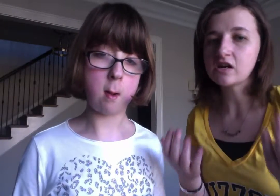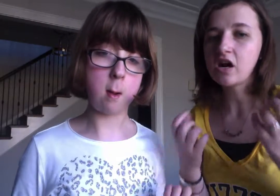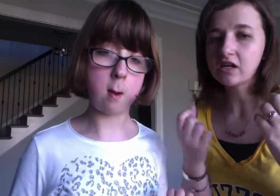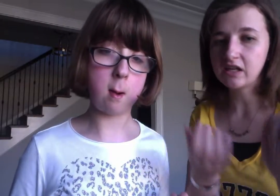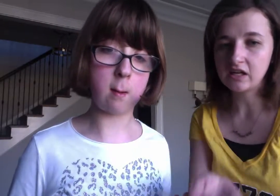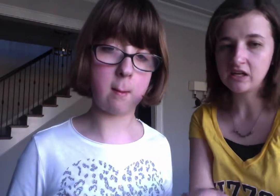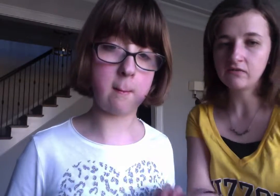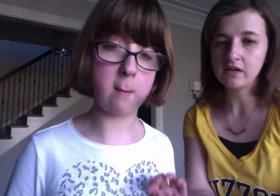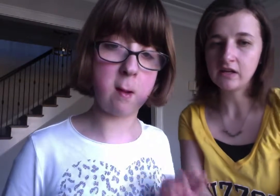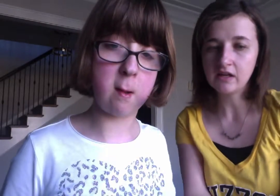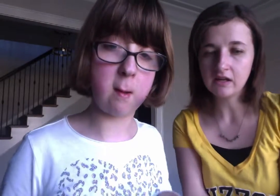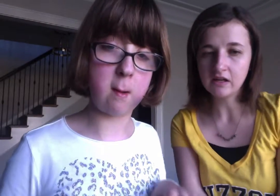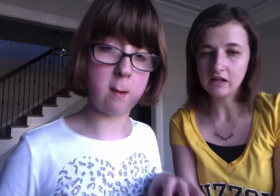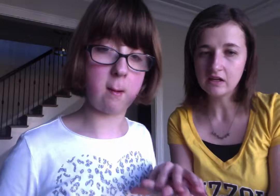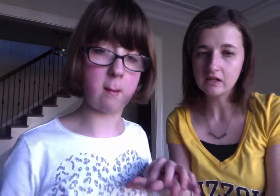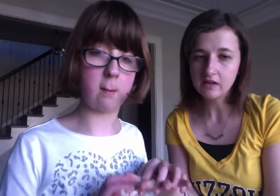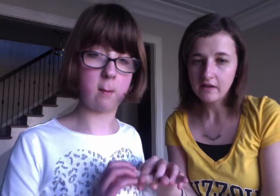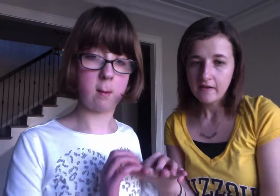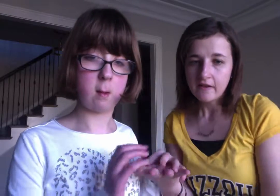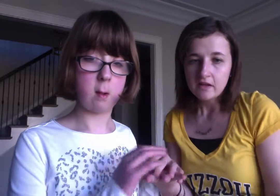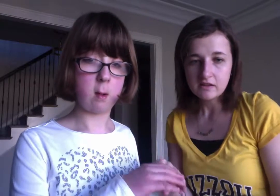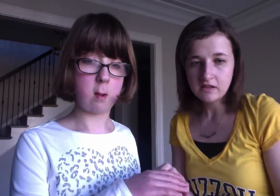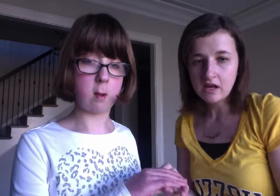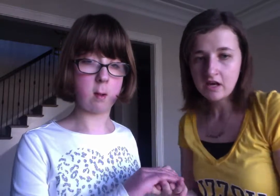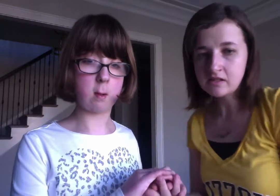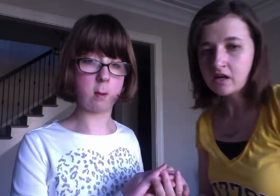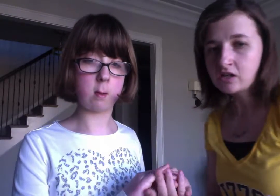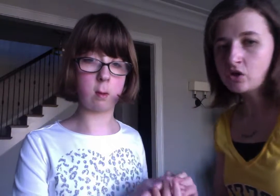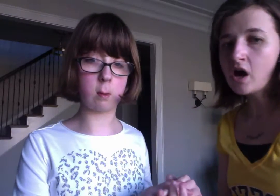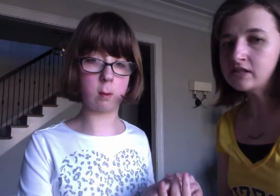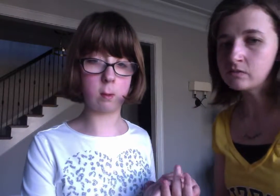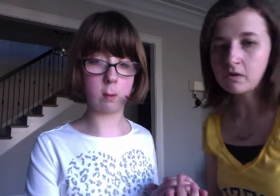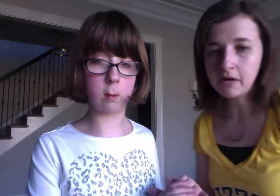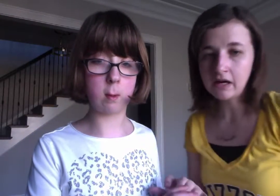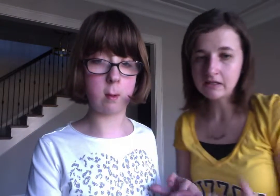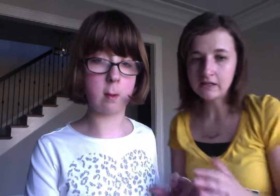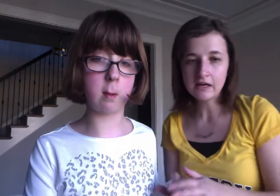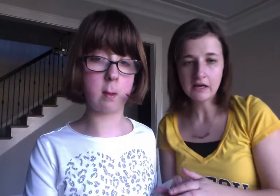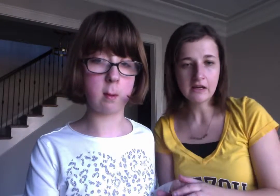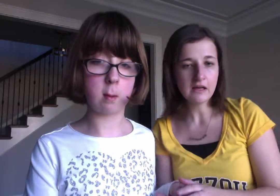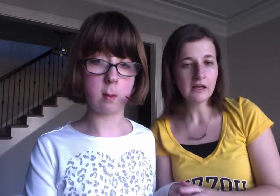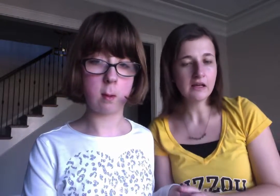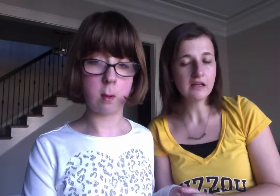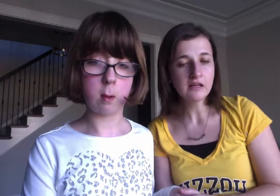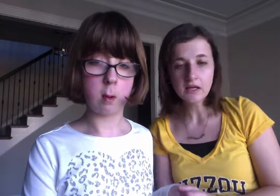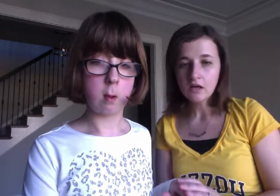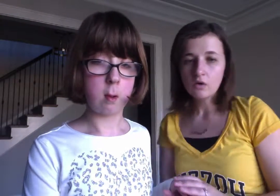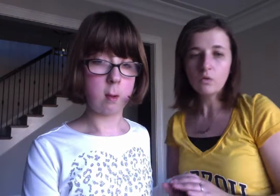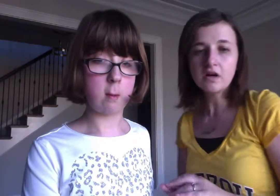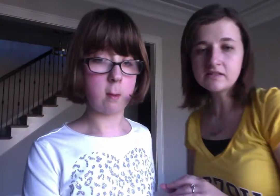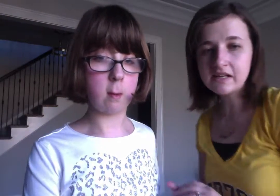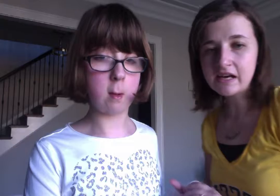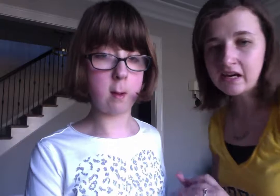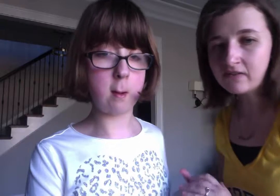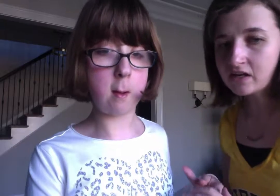start giving. There's a choice we're making, we're saving